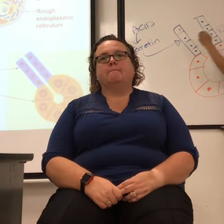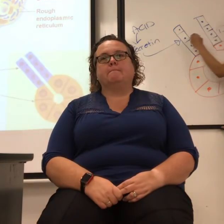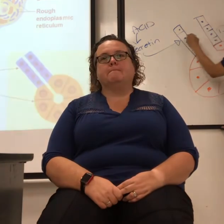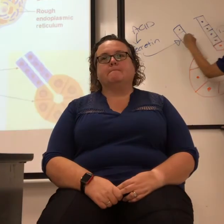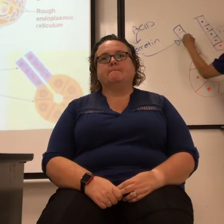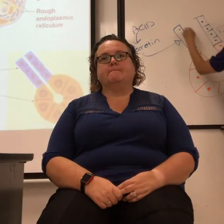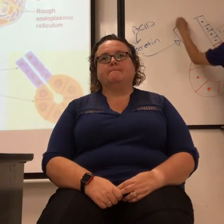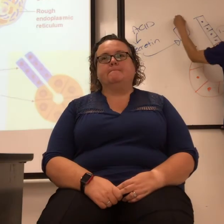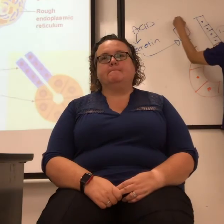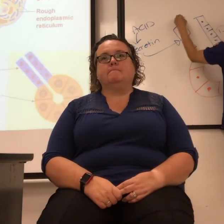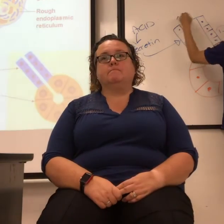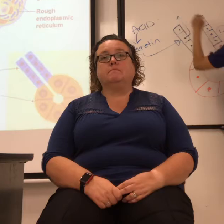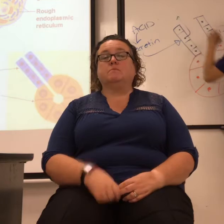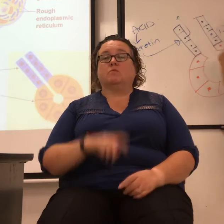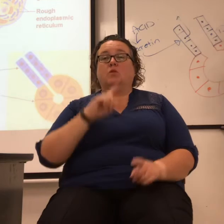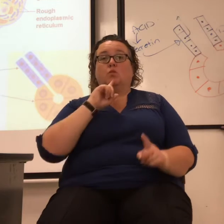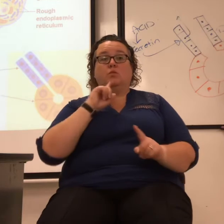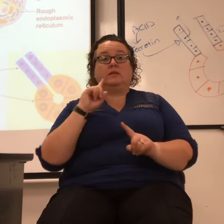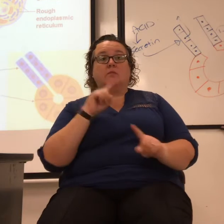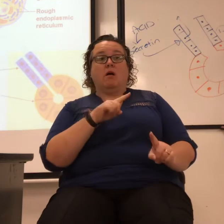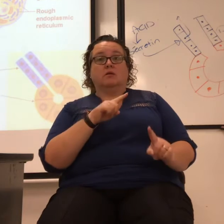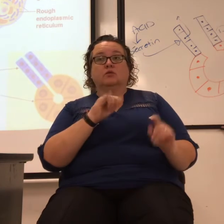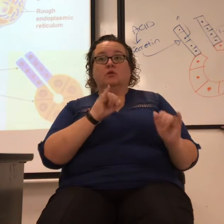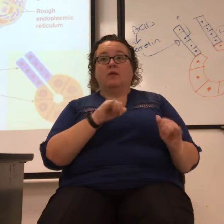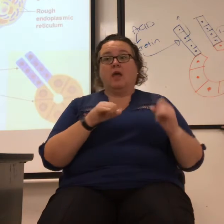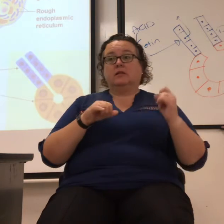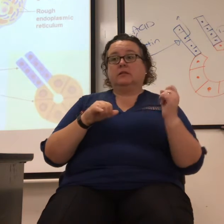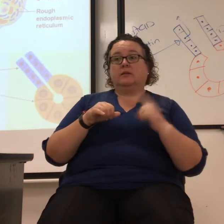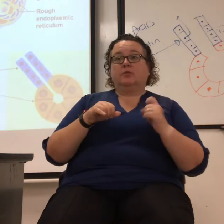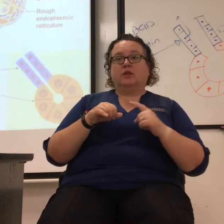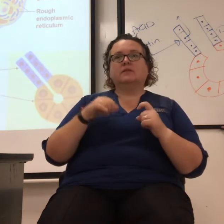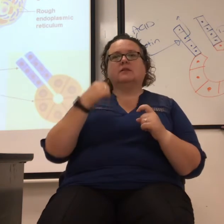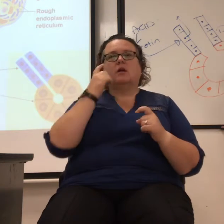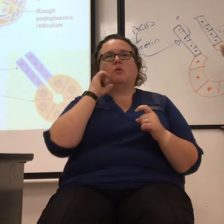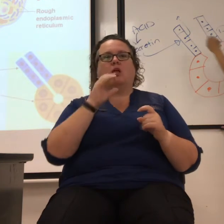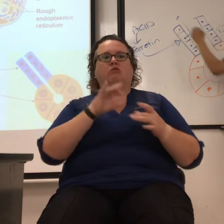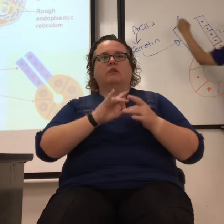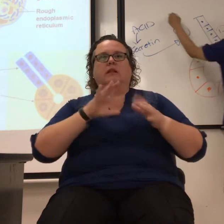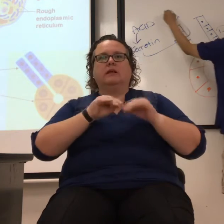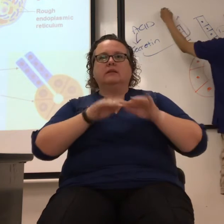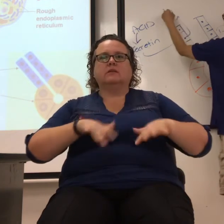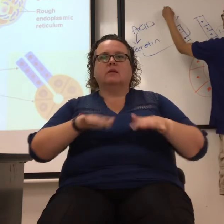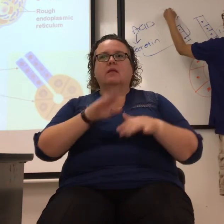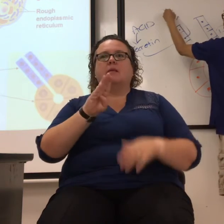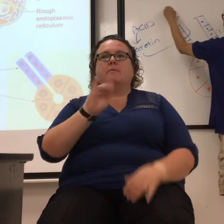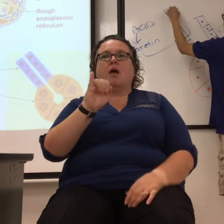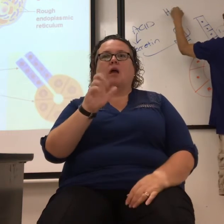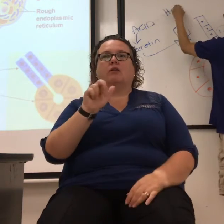And in response, they'll release that bicarb juice.